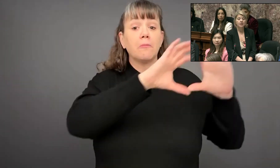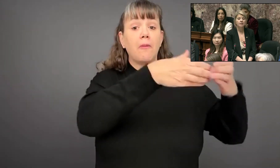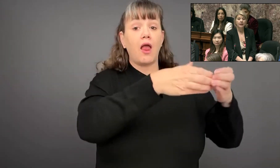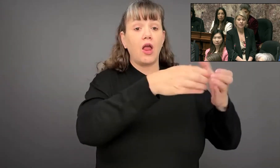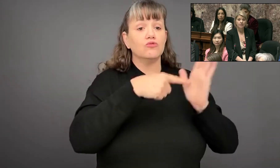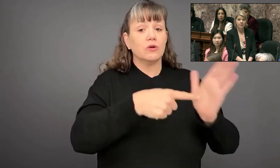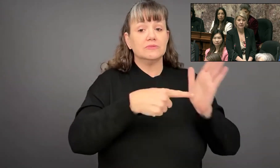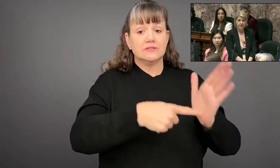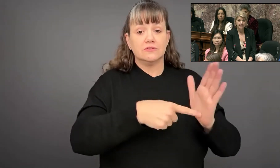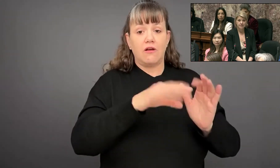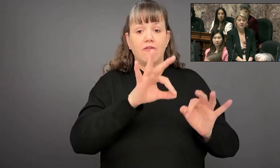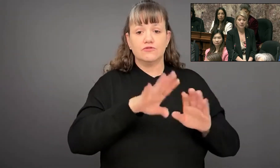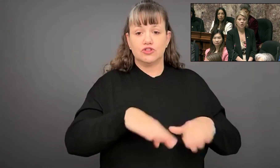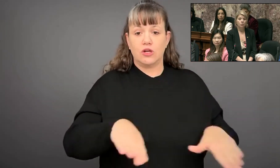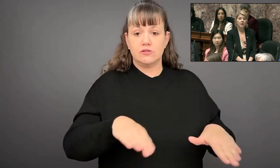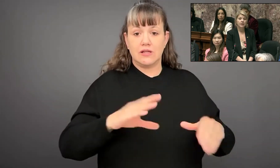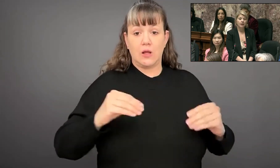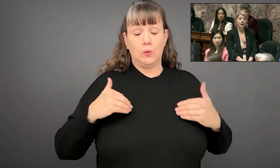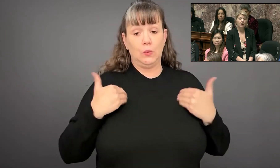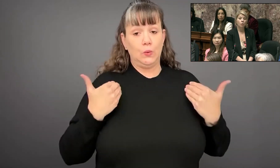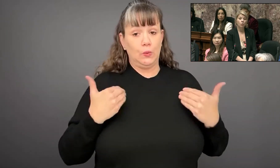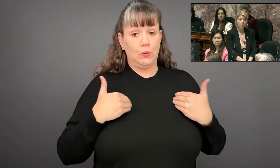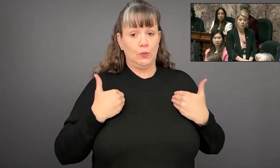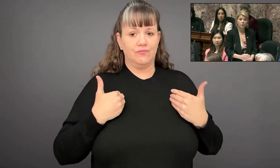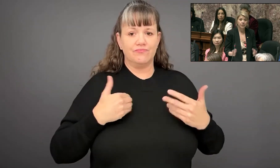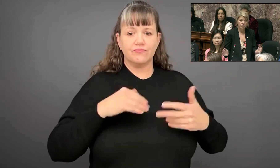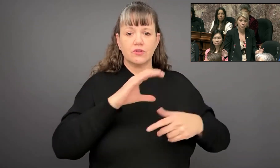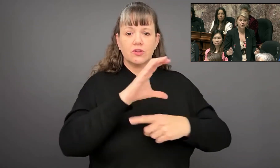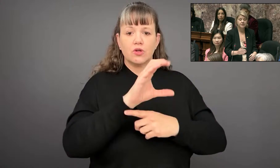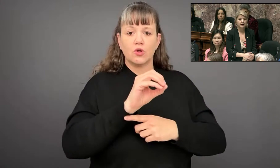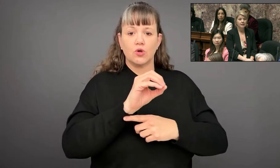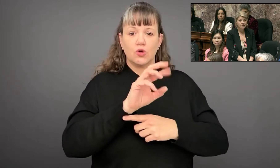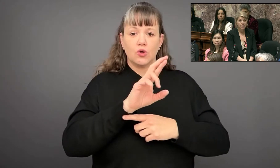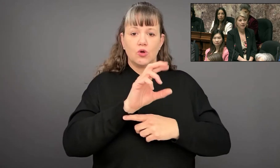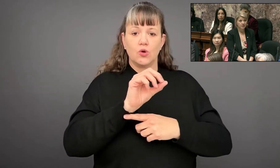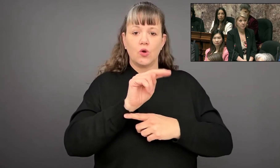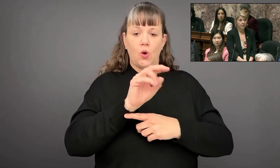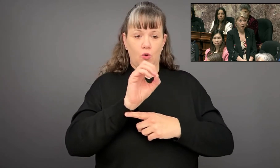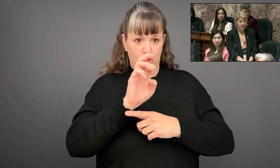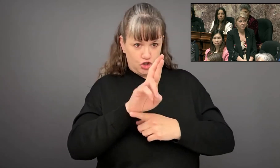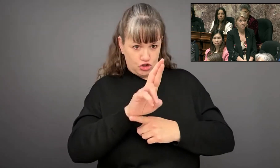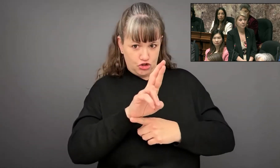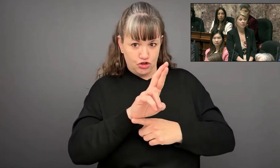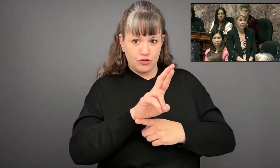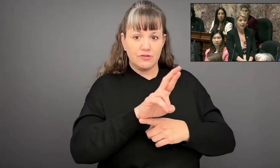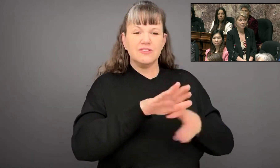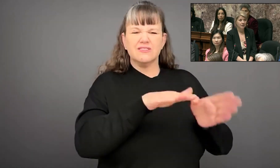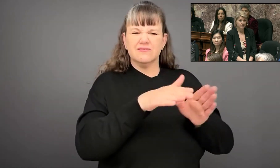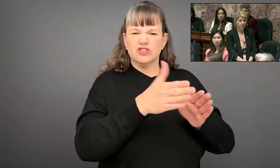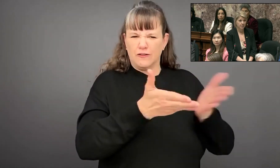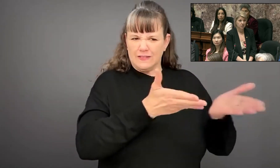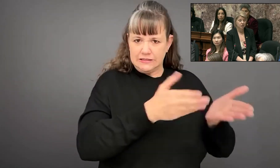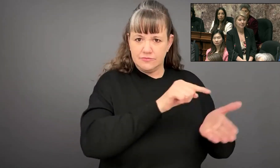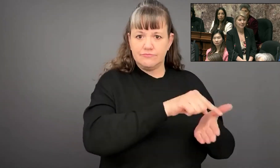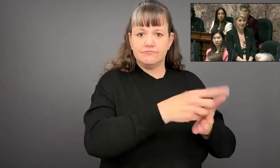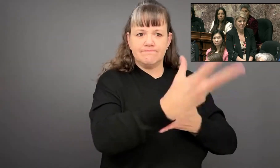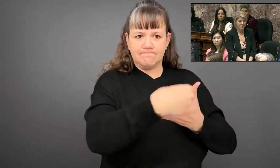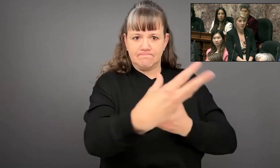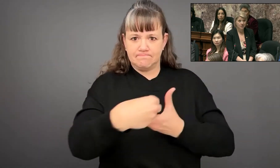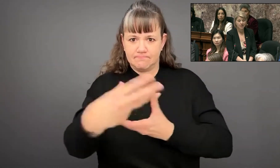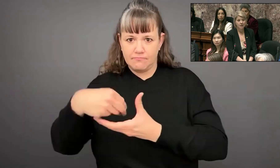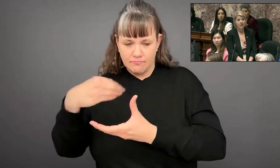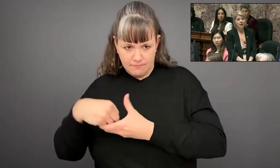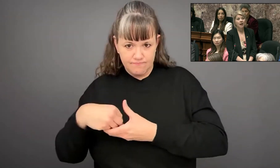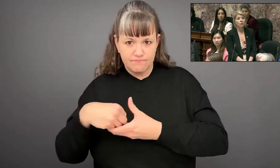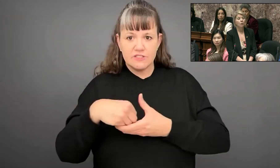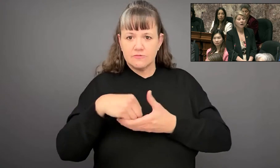Service, like the police. We work with those independent bodies to provide the information